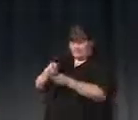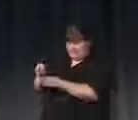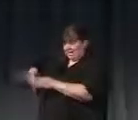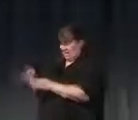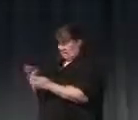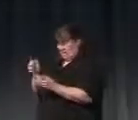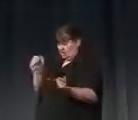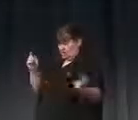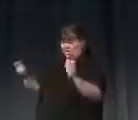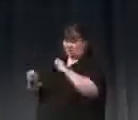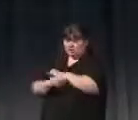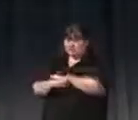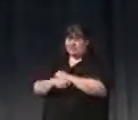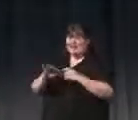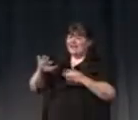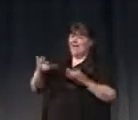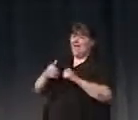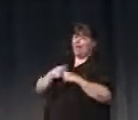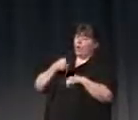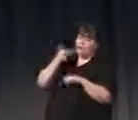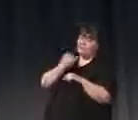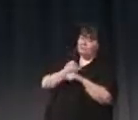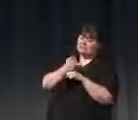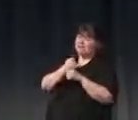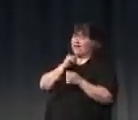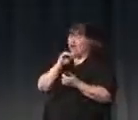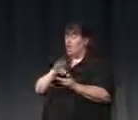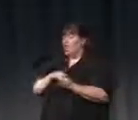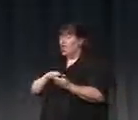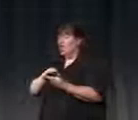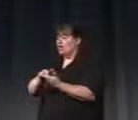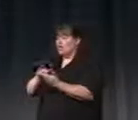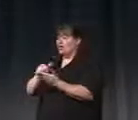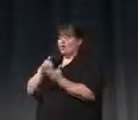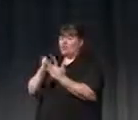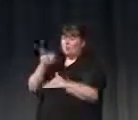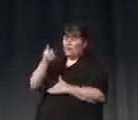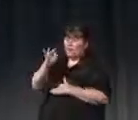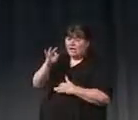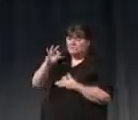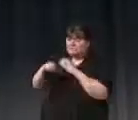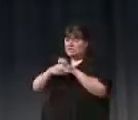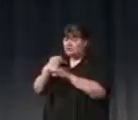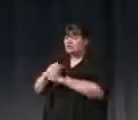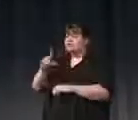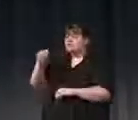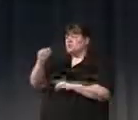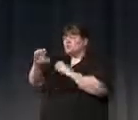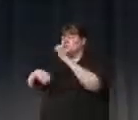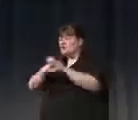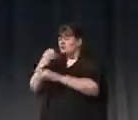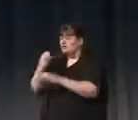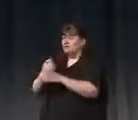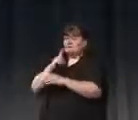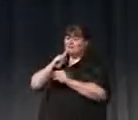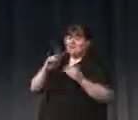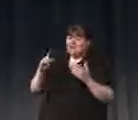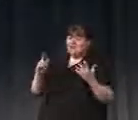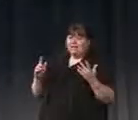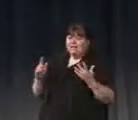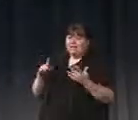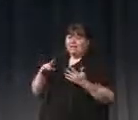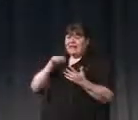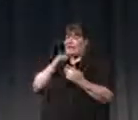words, institutions and pedagogy in the 19th century and early 20th century, was hardly definitive, as